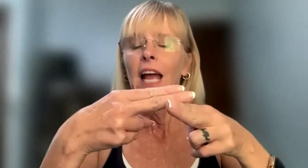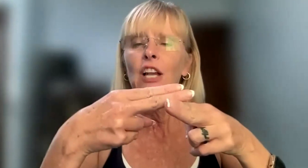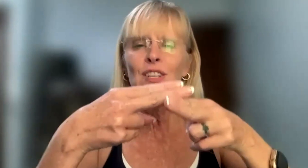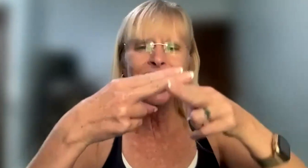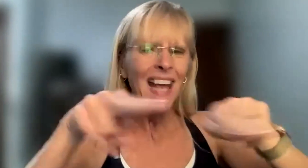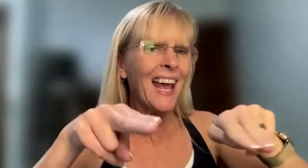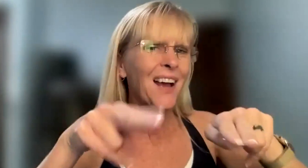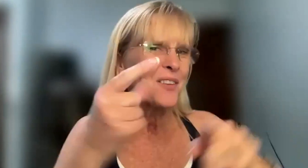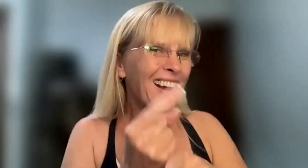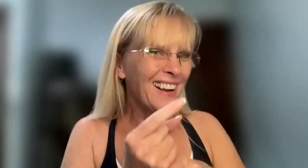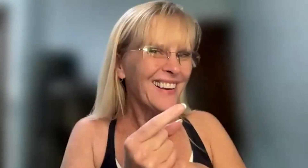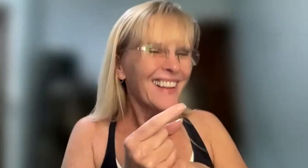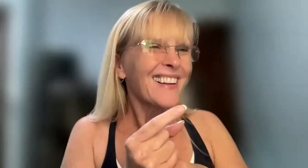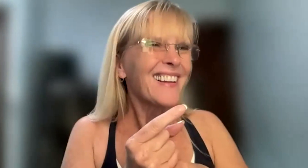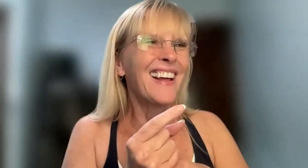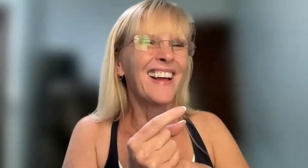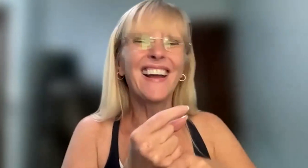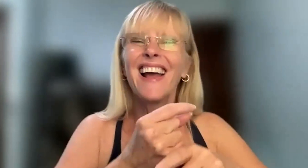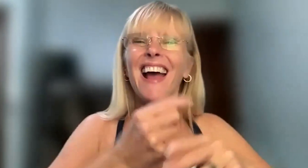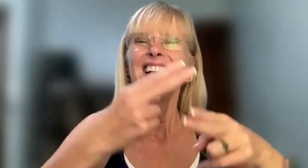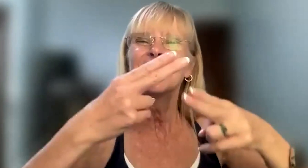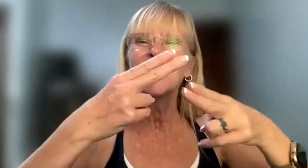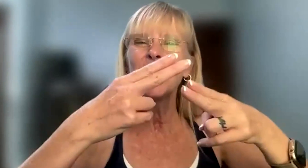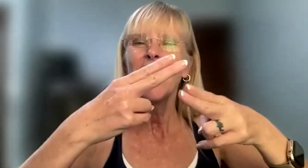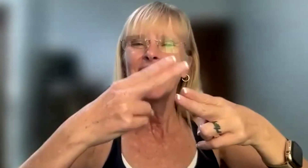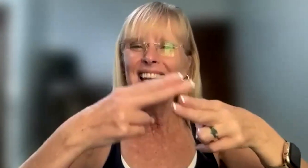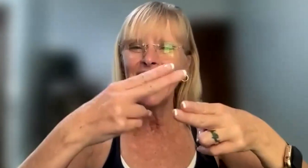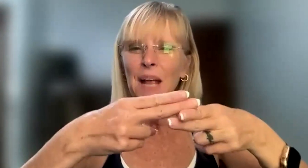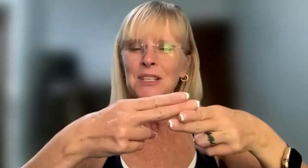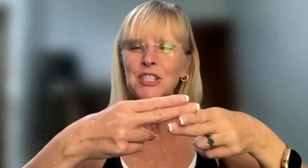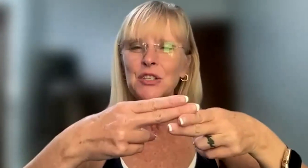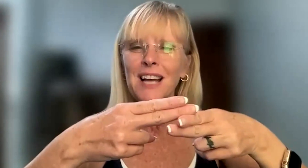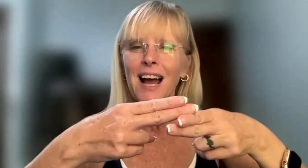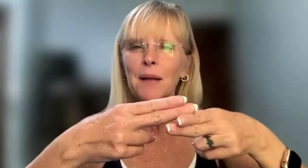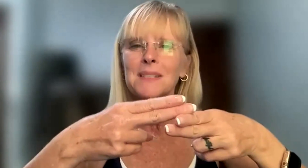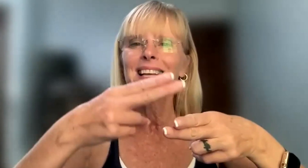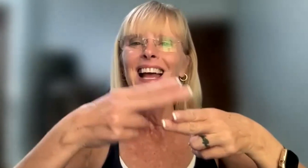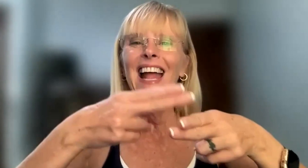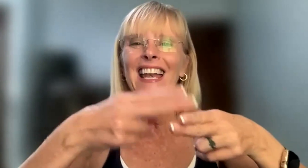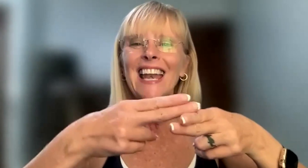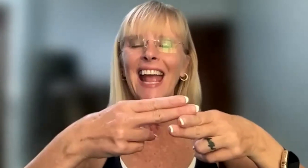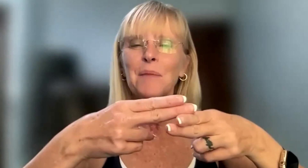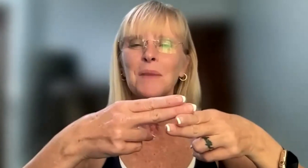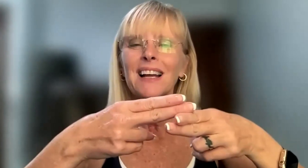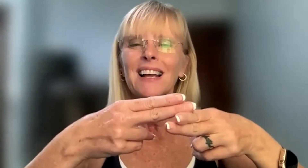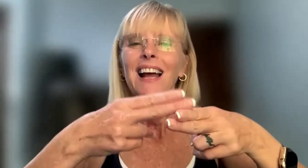looks like an egg, right? So name is 2 times, name.